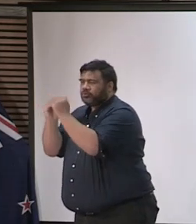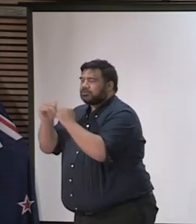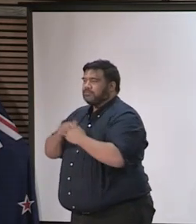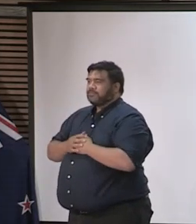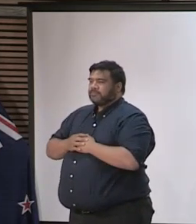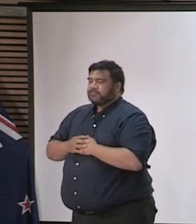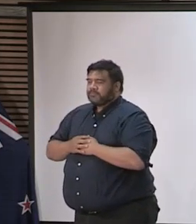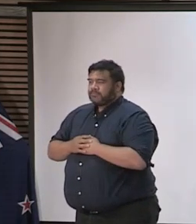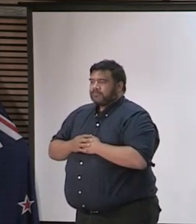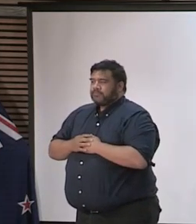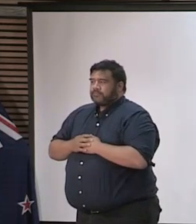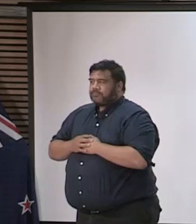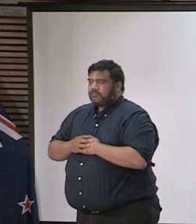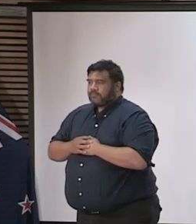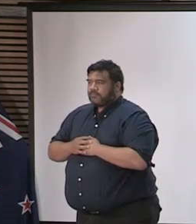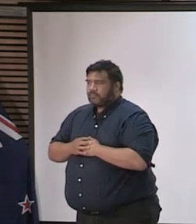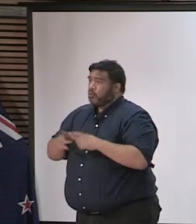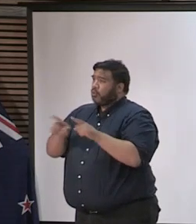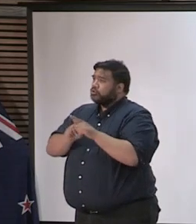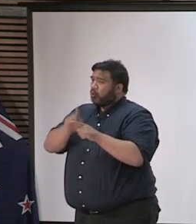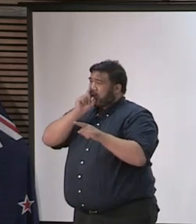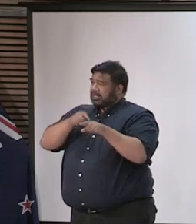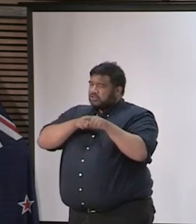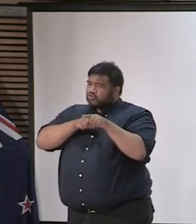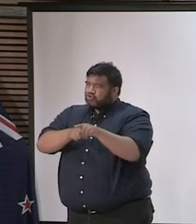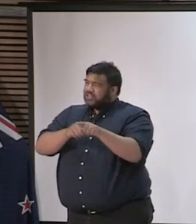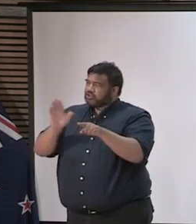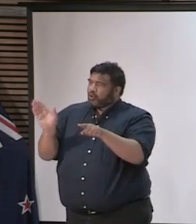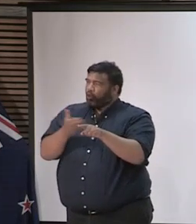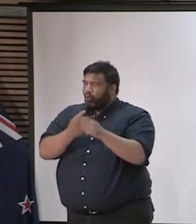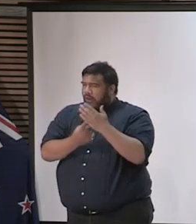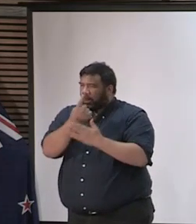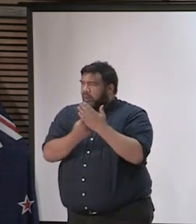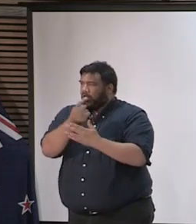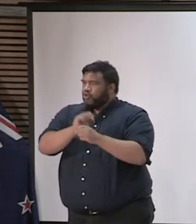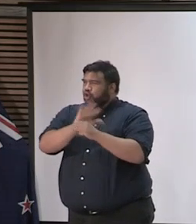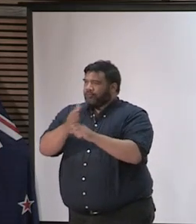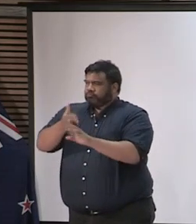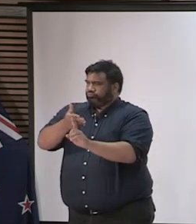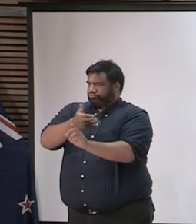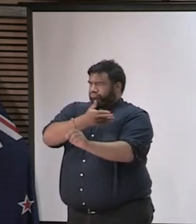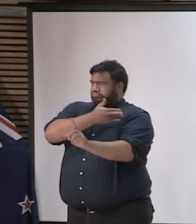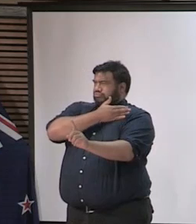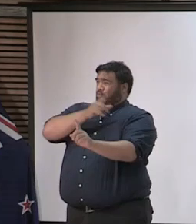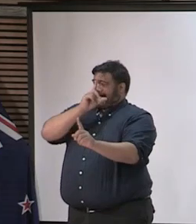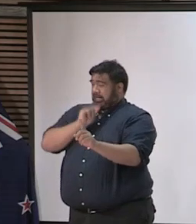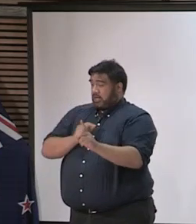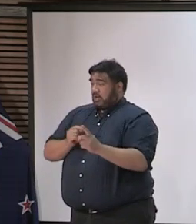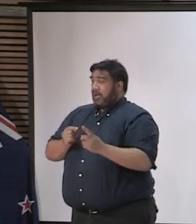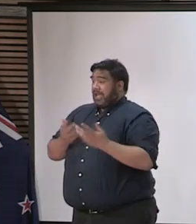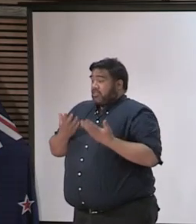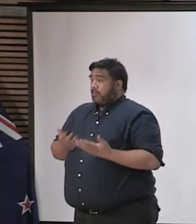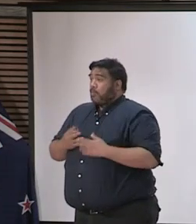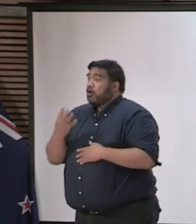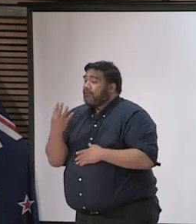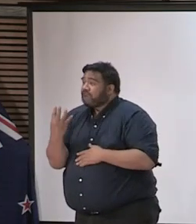back, and we're going back and scrutinising every case back to the 1st of April, but at the moment there are only 4 cases left where